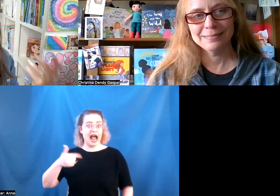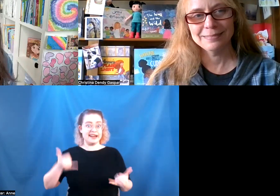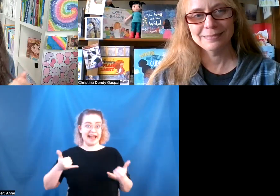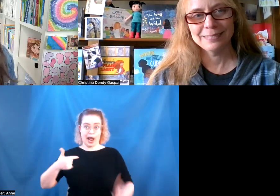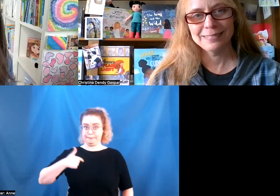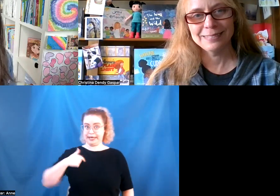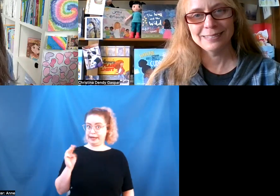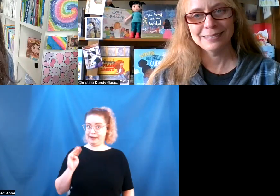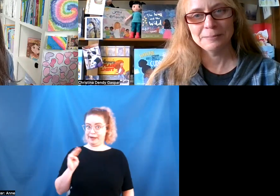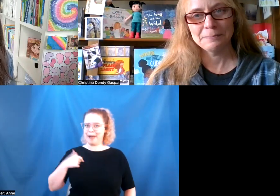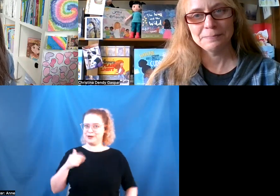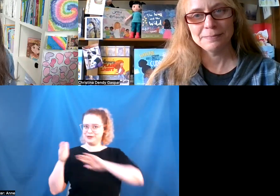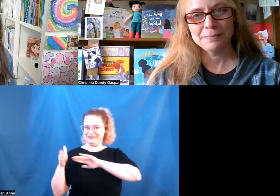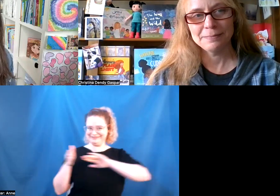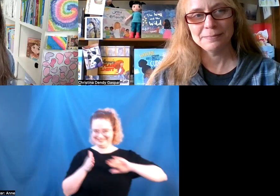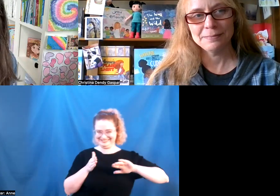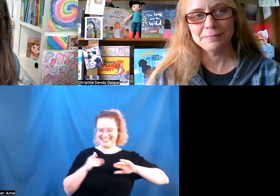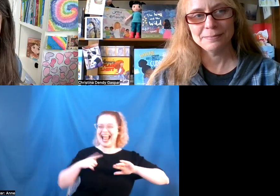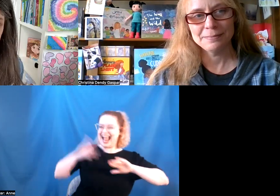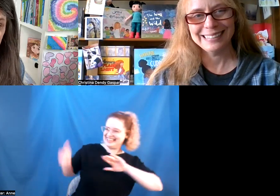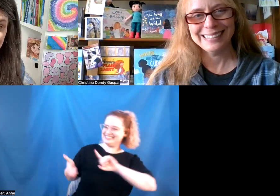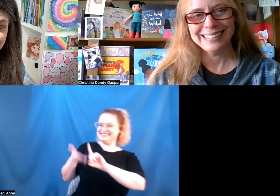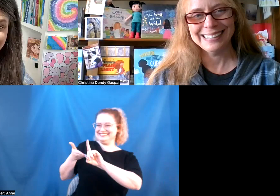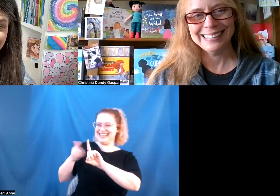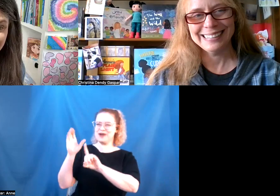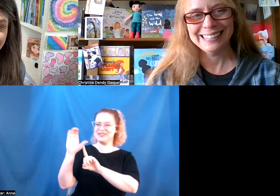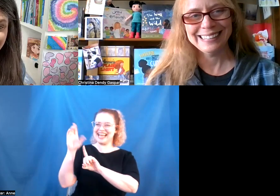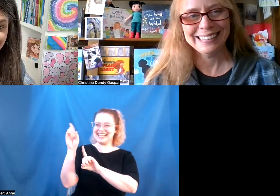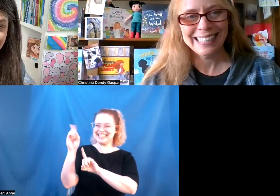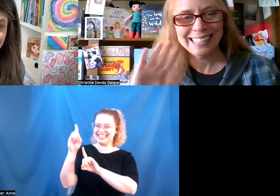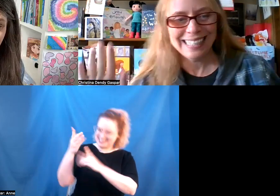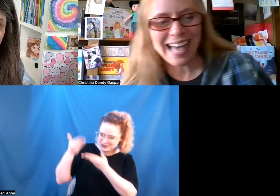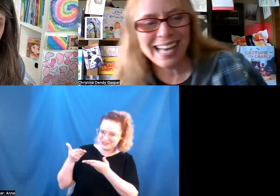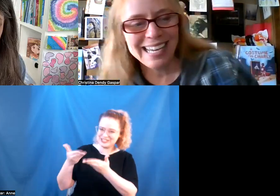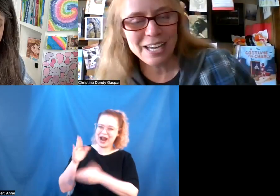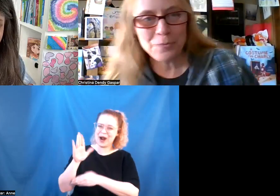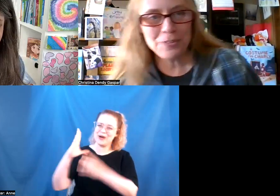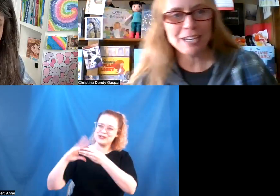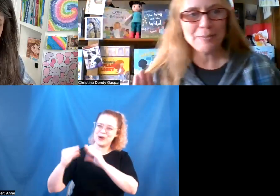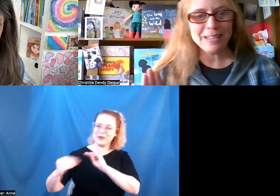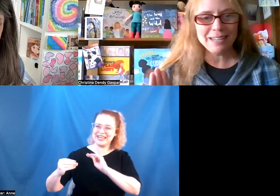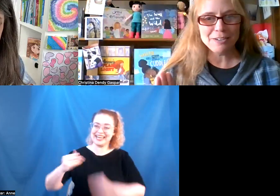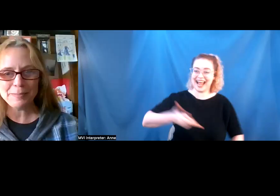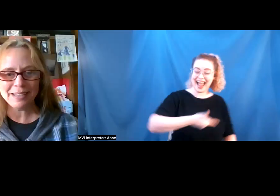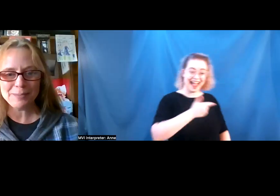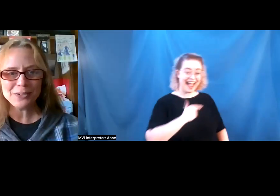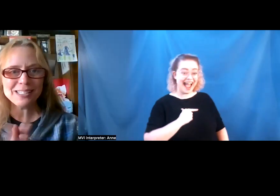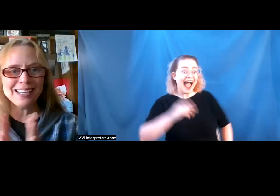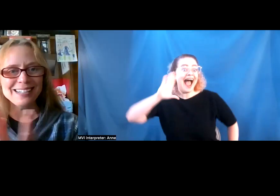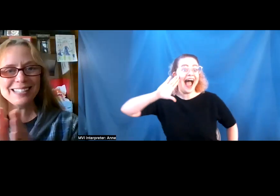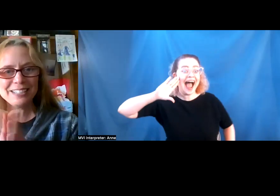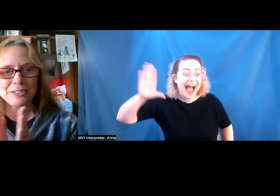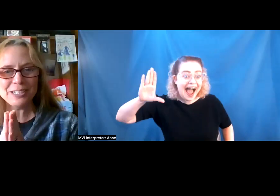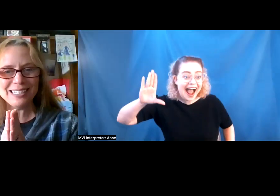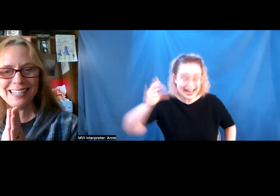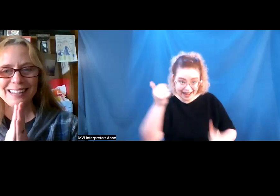share her story officially with the world. Christina, it's all you. Hi, hopefully everybody can hear me. I'm so